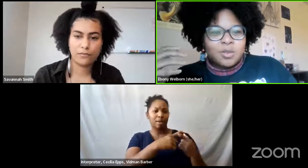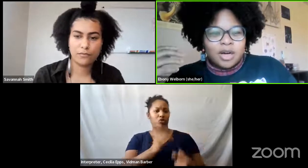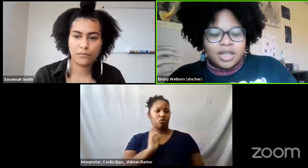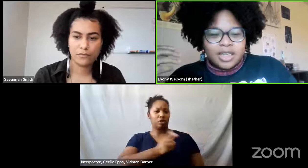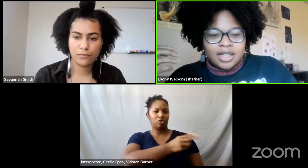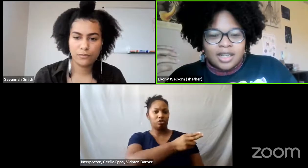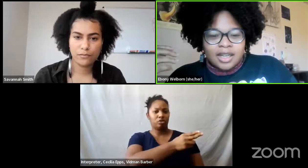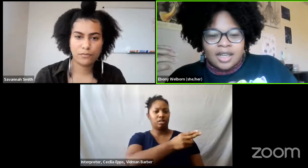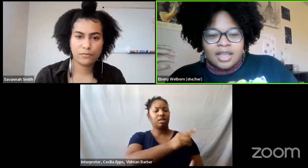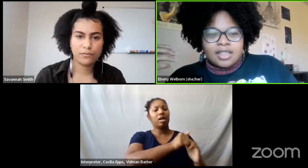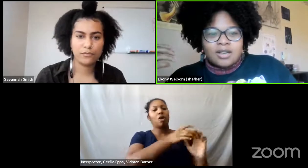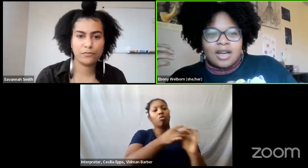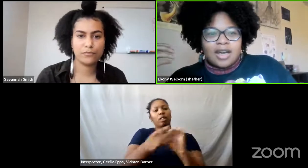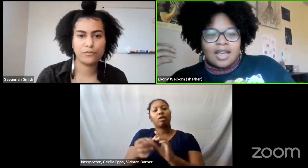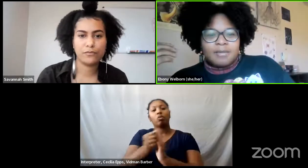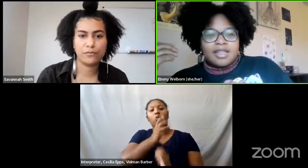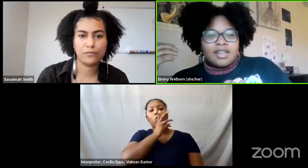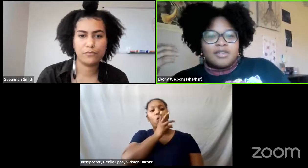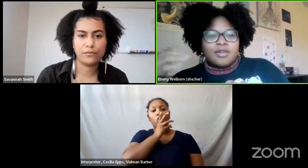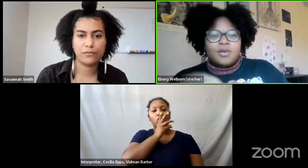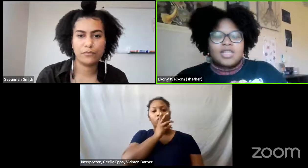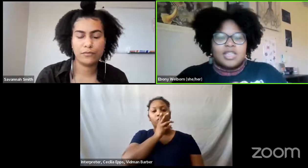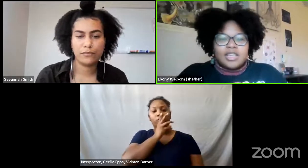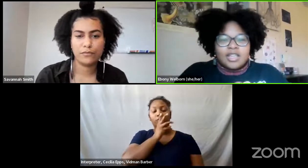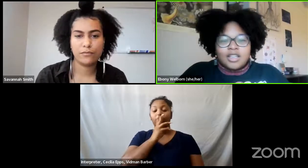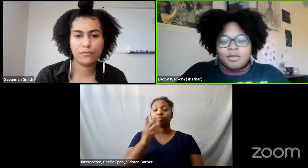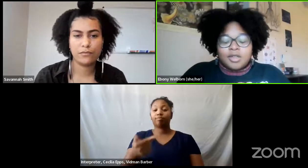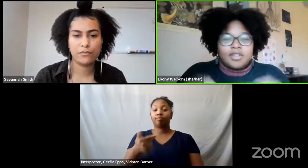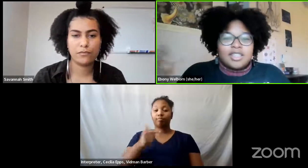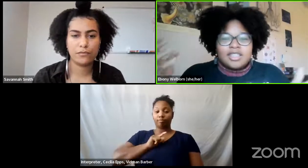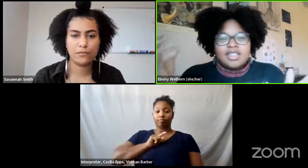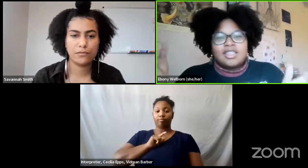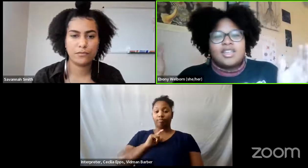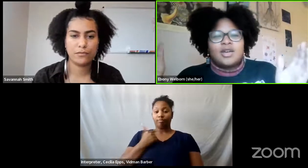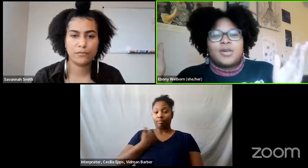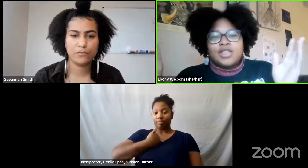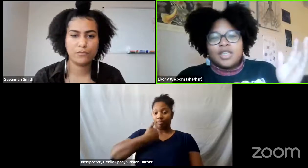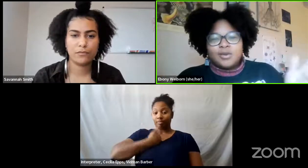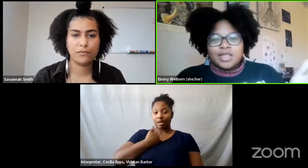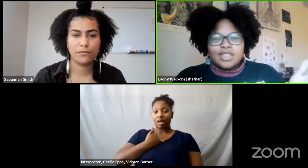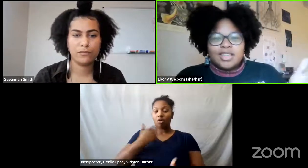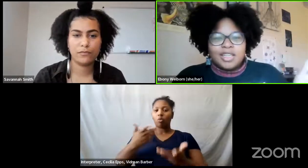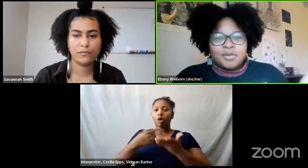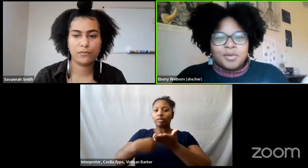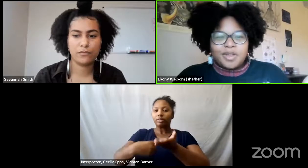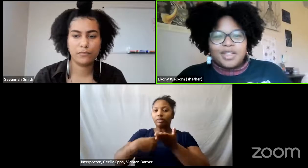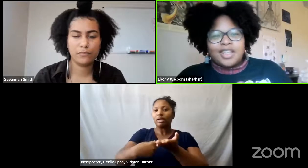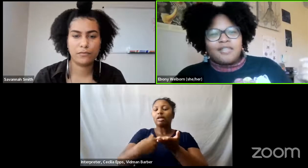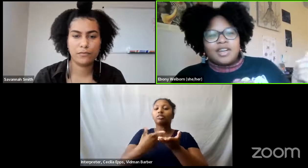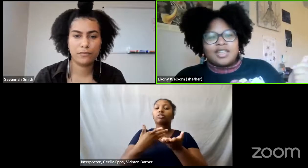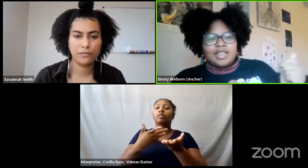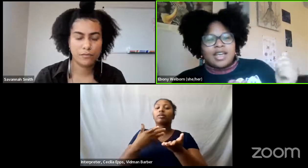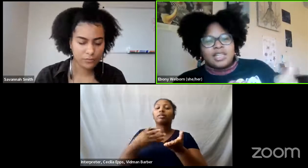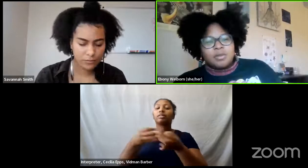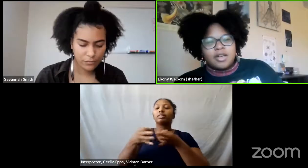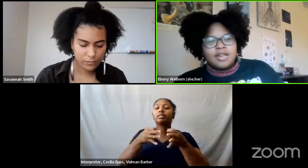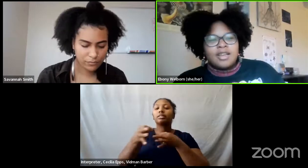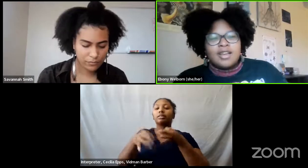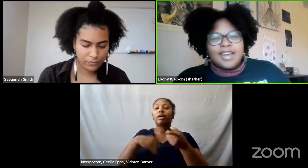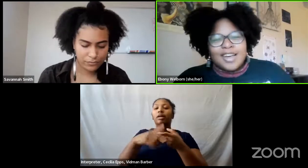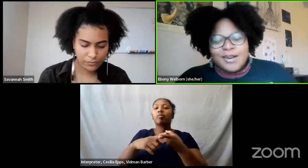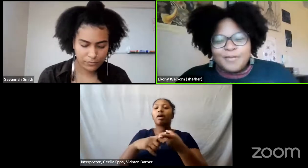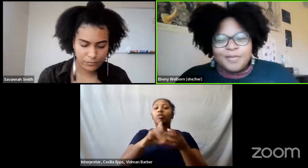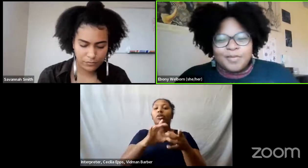relationship to water. And so I myself want to share another beautiful instance where you see a rich engagement with water in the African